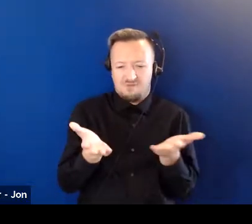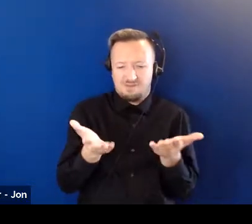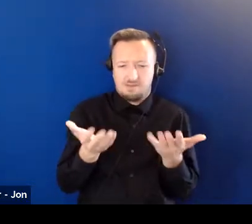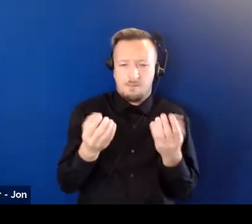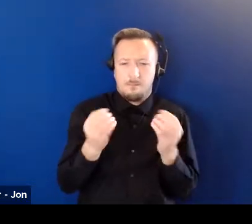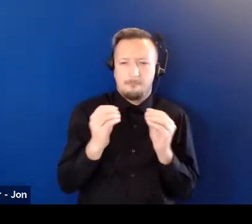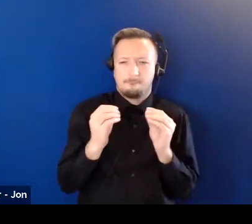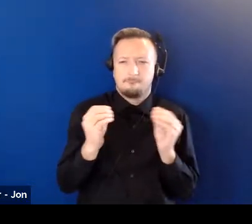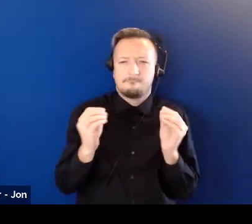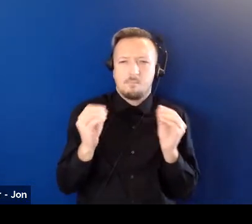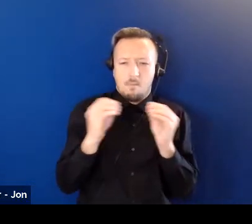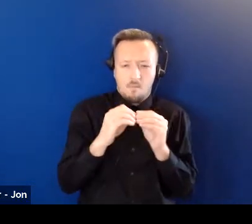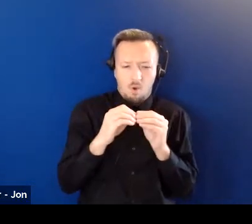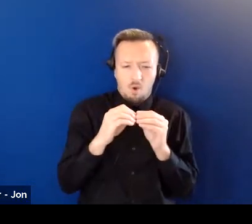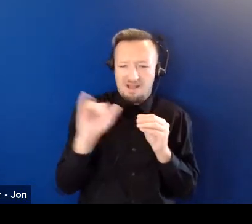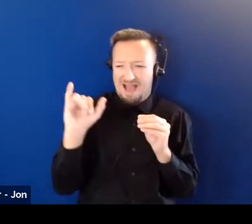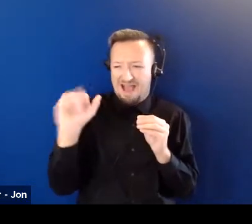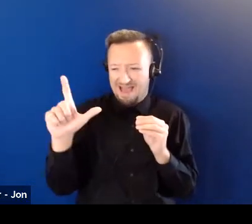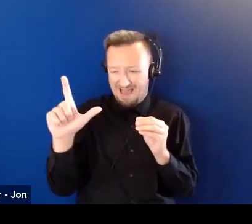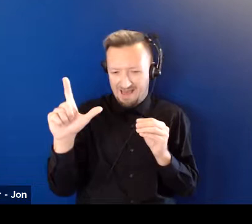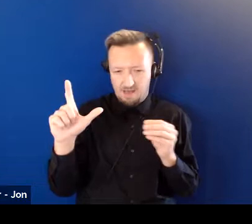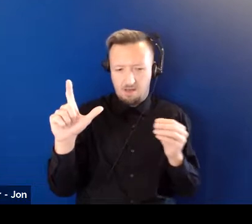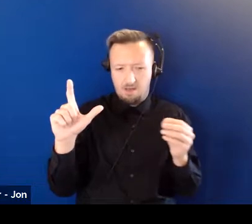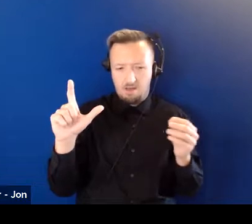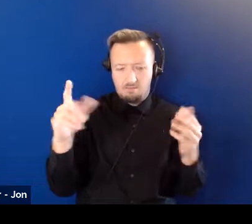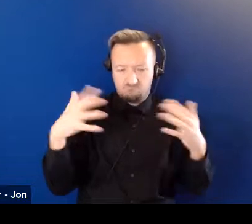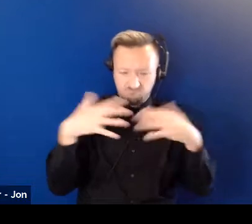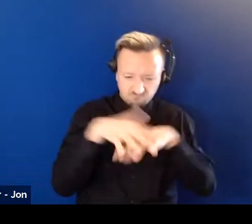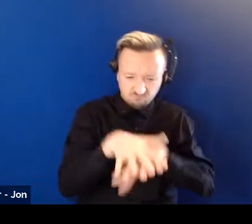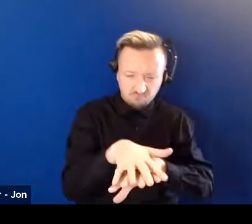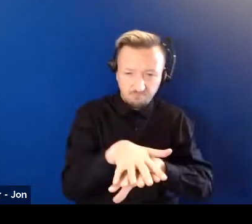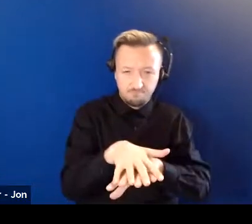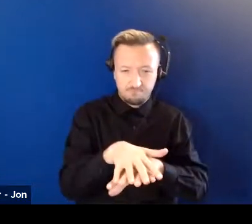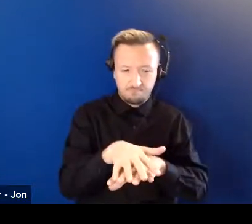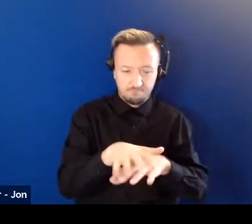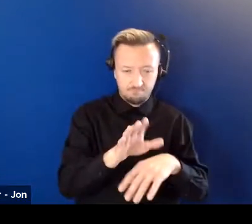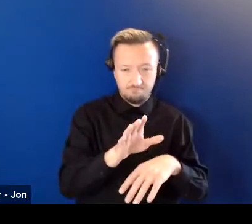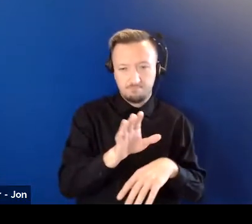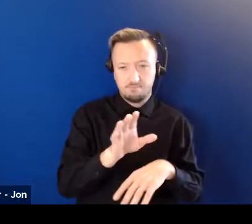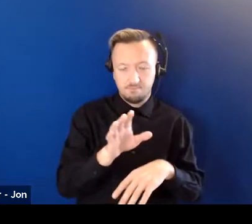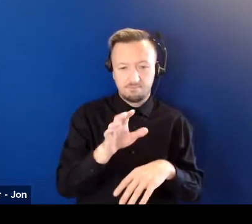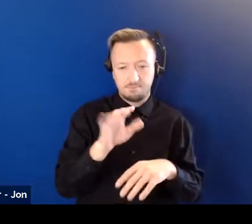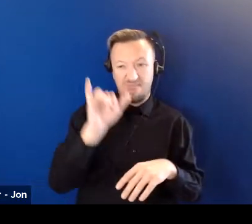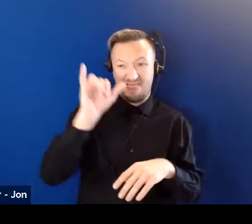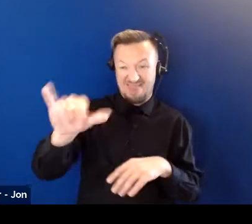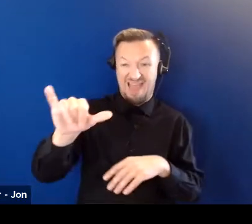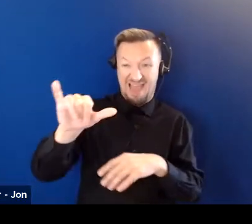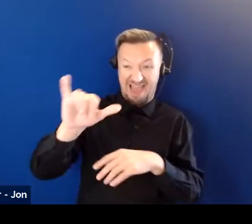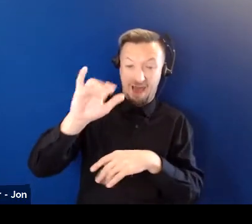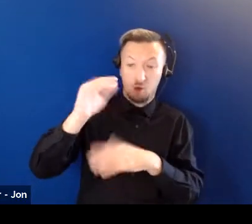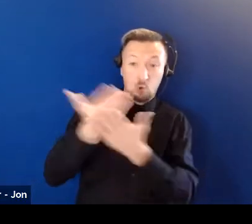into independent living. I'm going to say business as usual. It is going to be business as